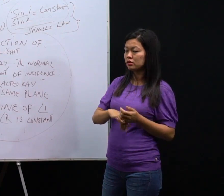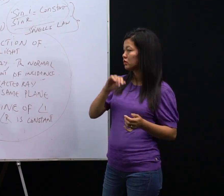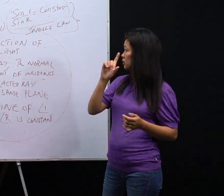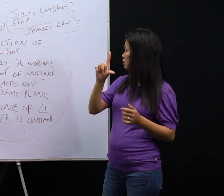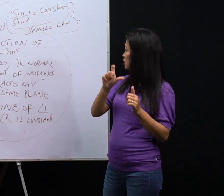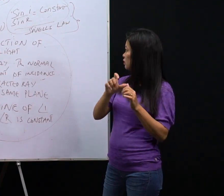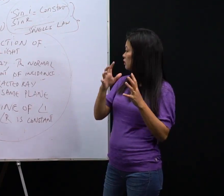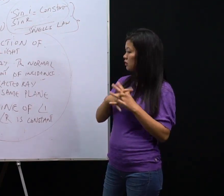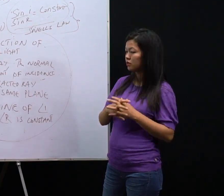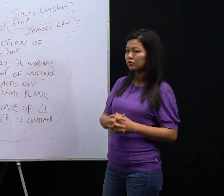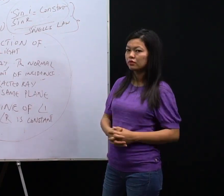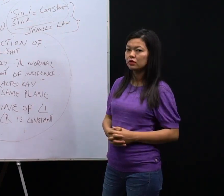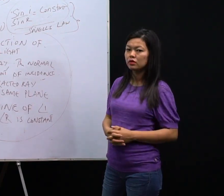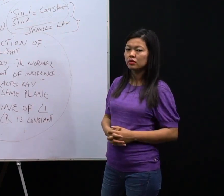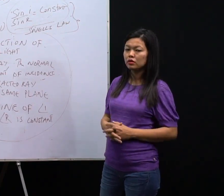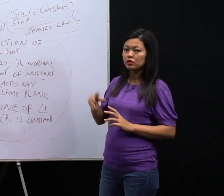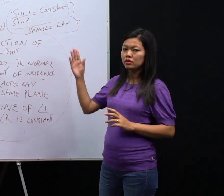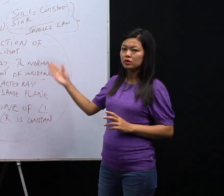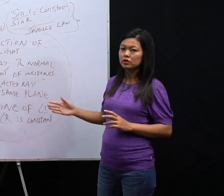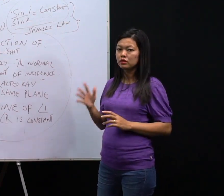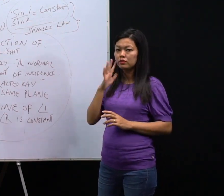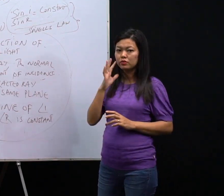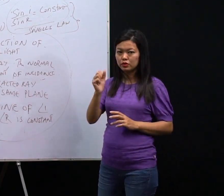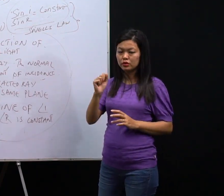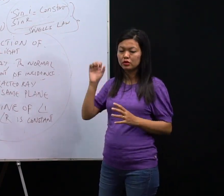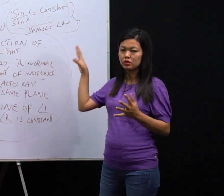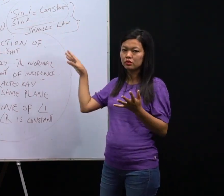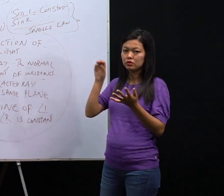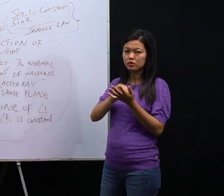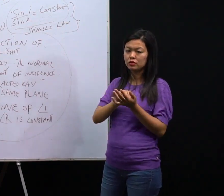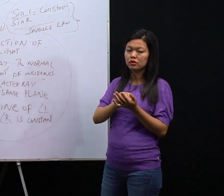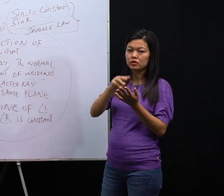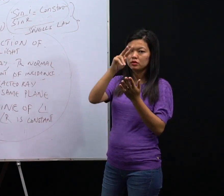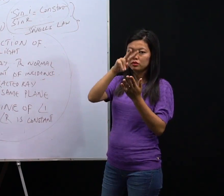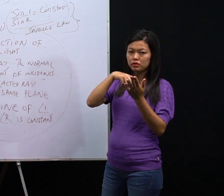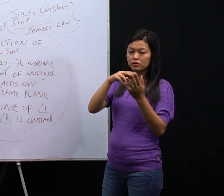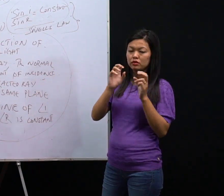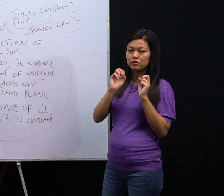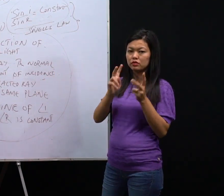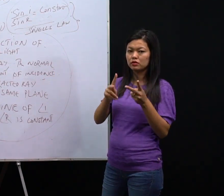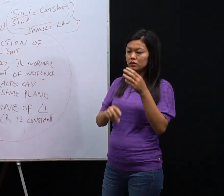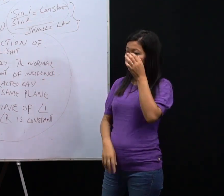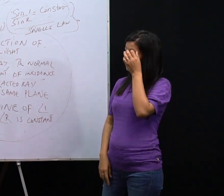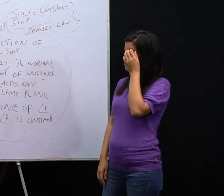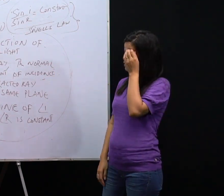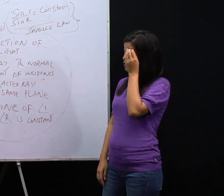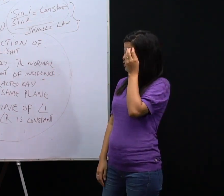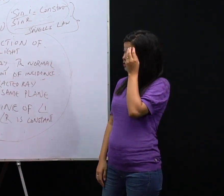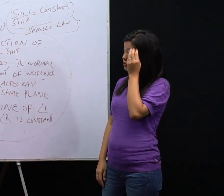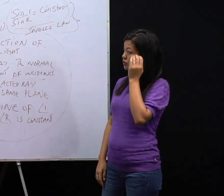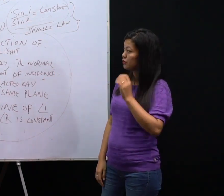So make a note of it and then you go through it. Clear? So students, we are done with